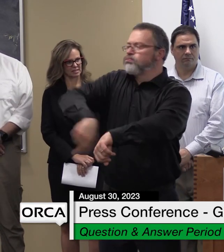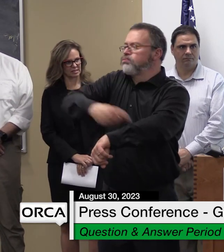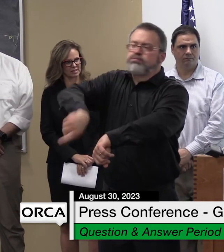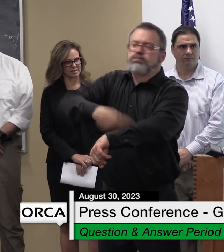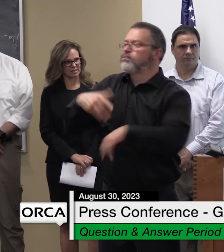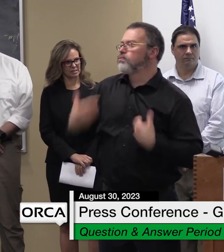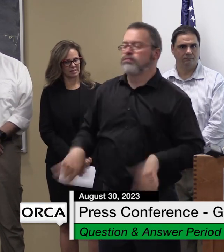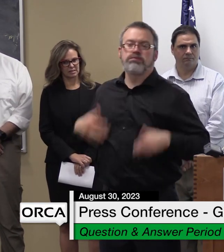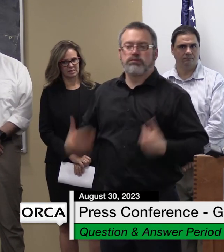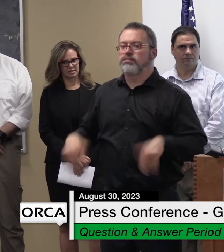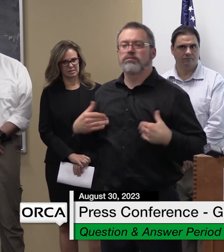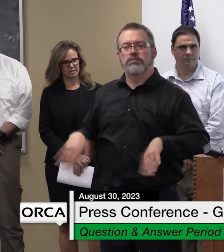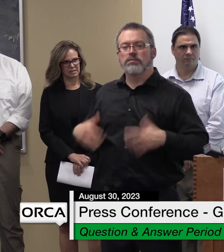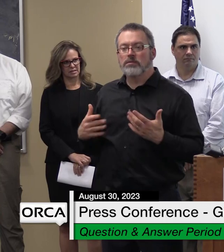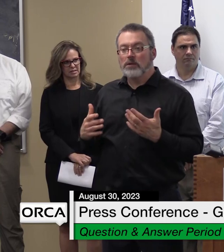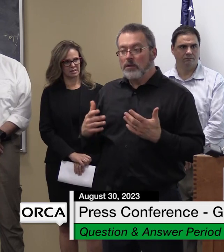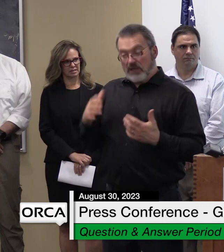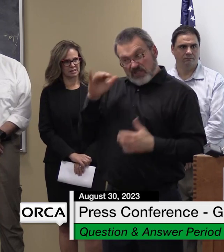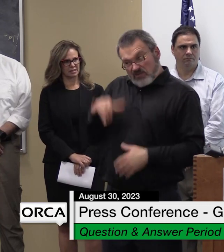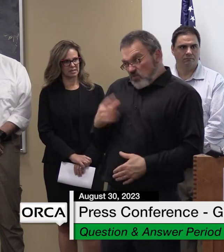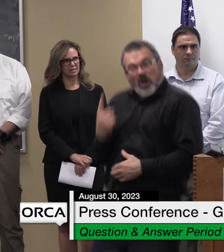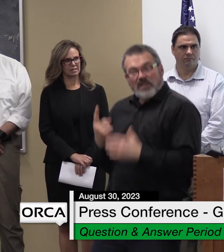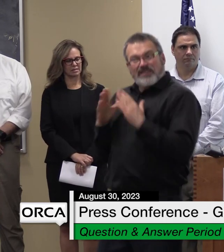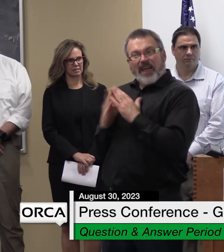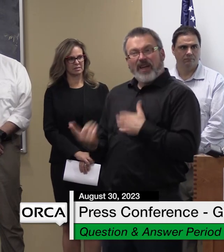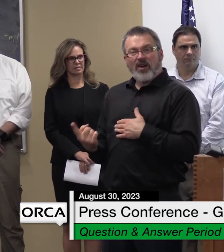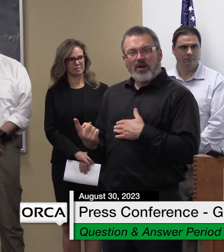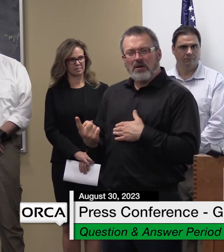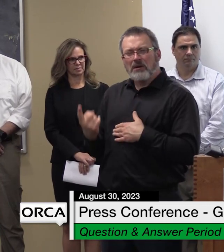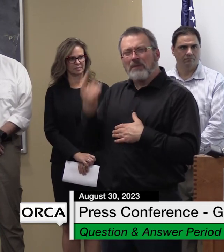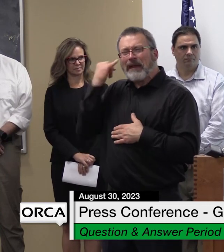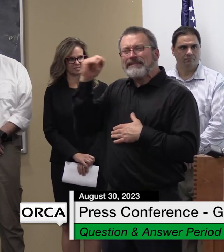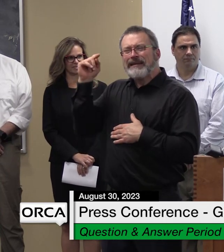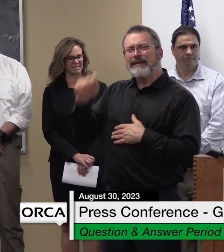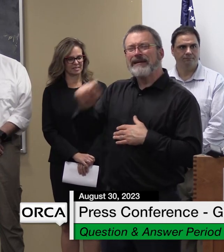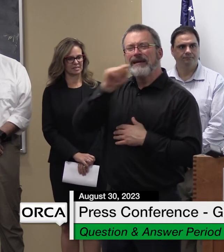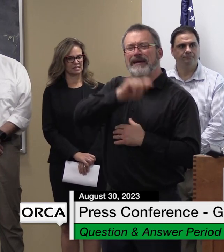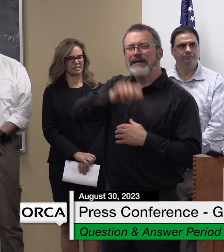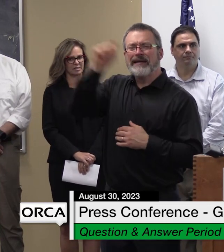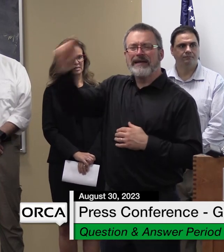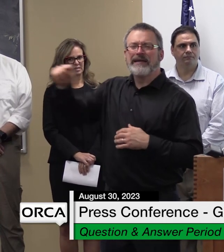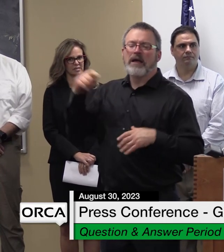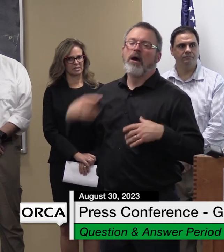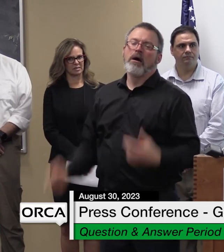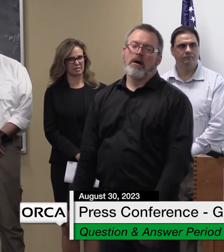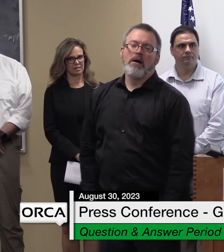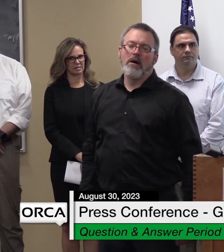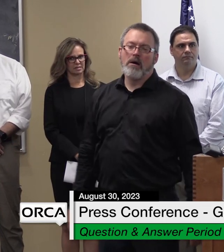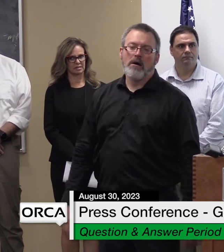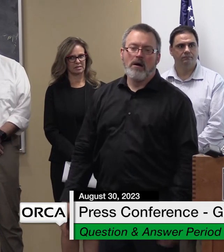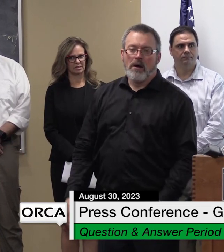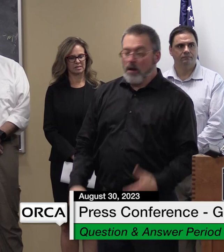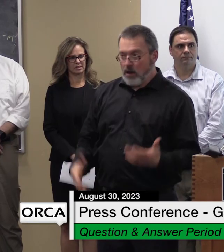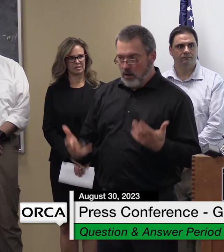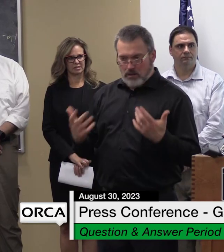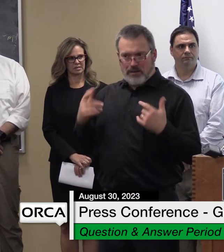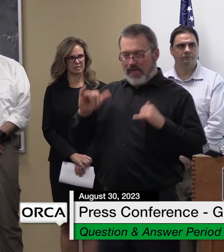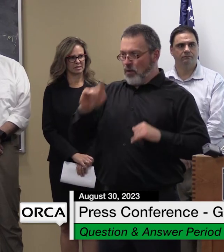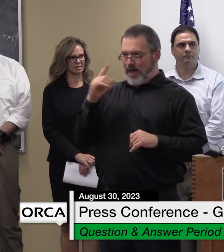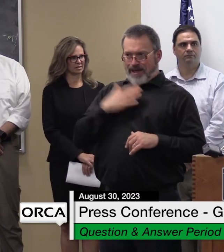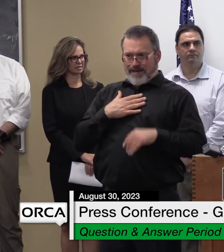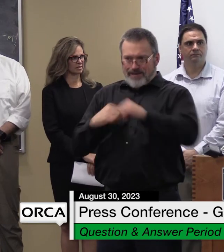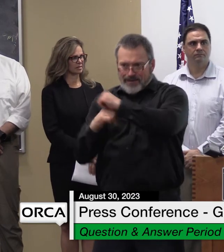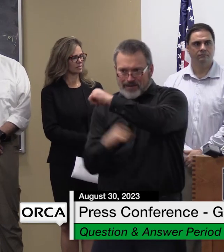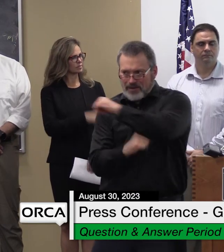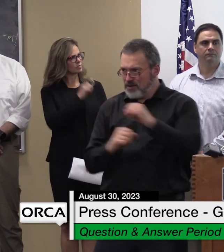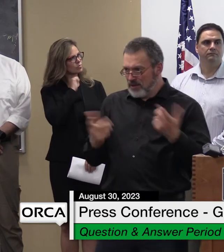in a community. And some communities don't have the infrastructure needed to accomplish that. So